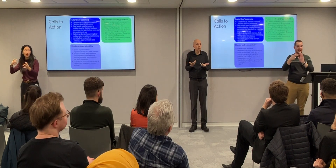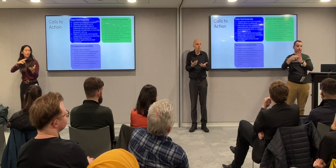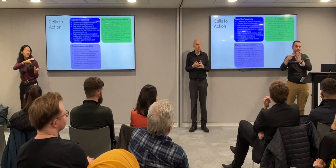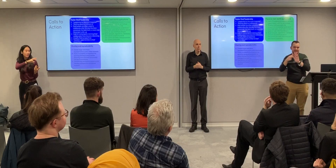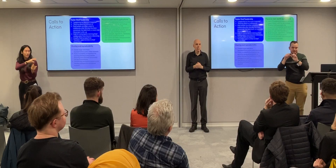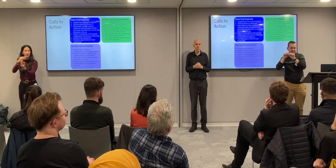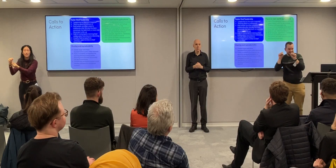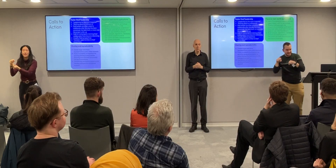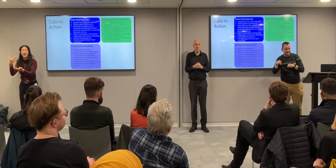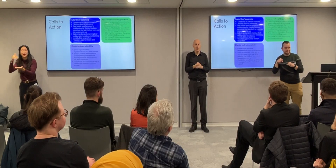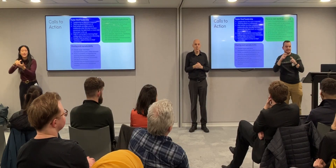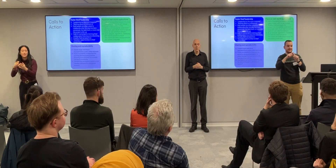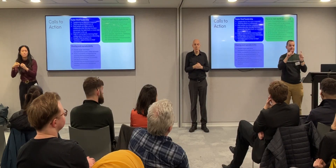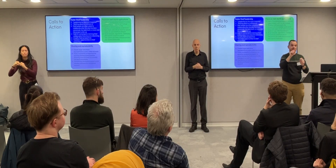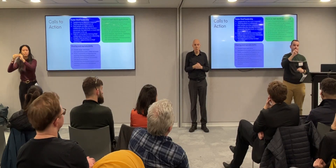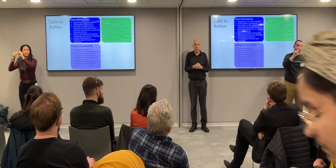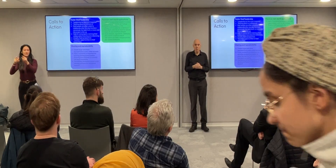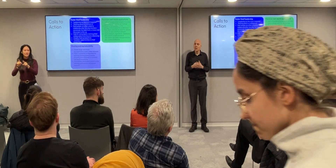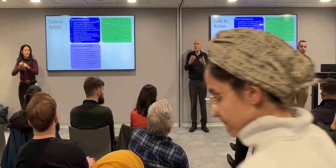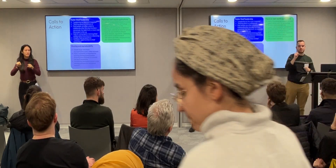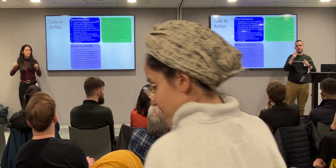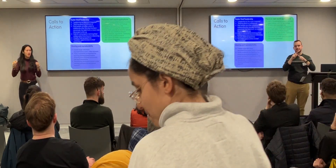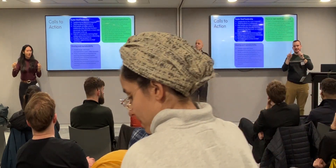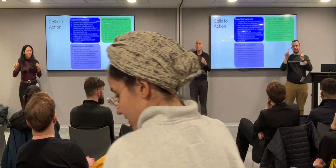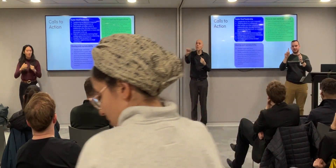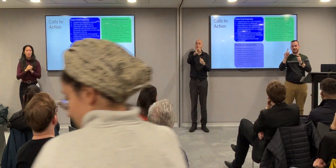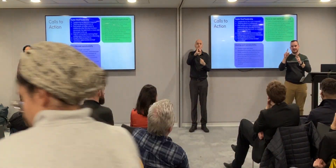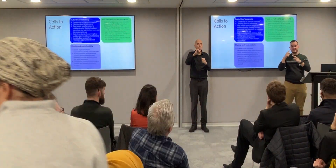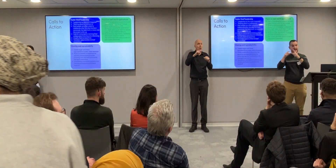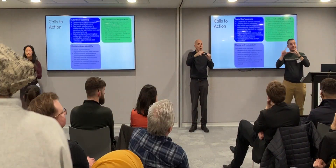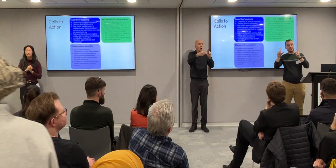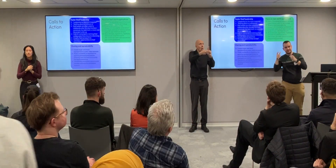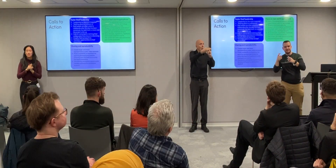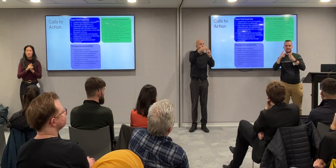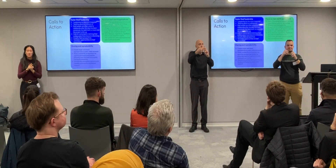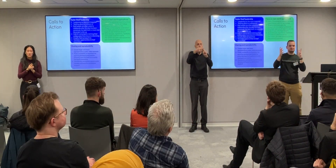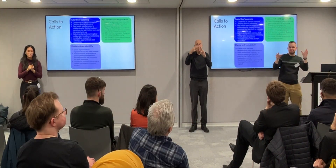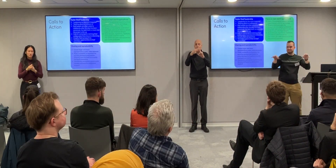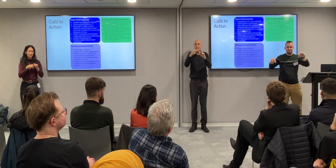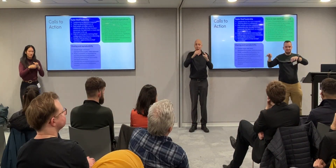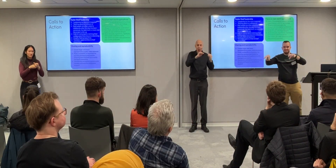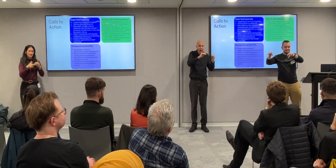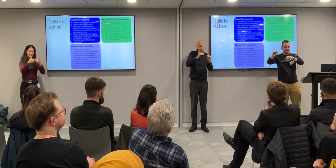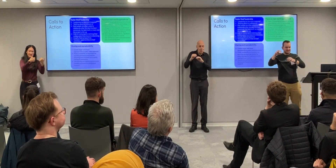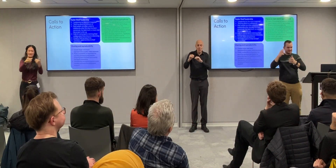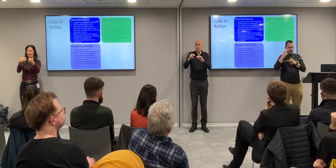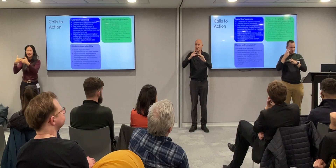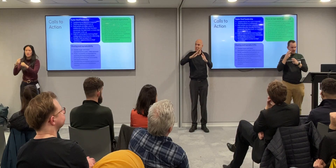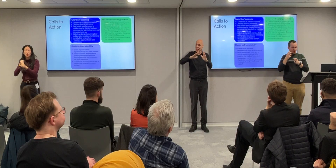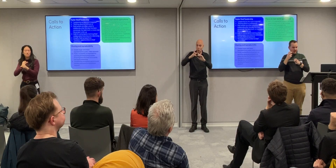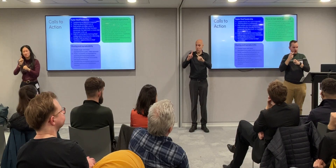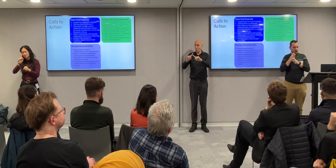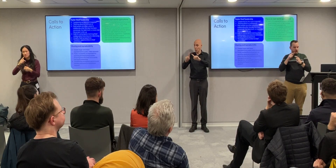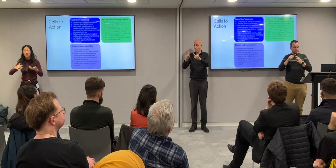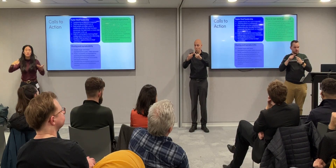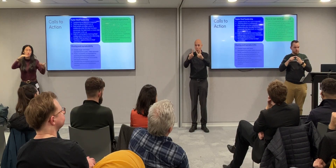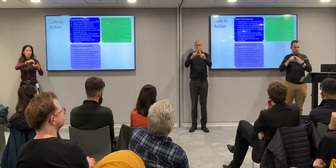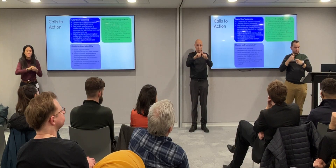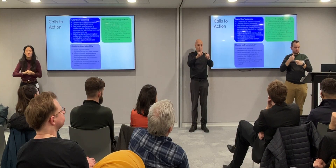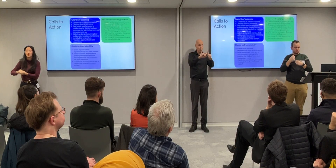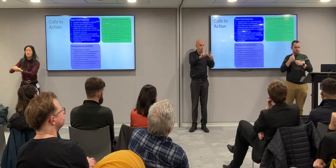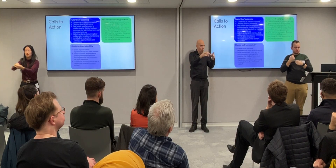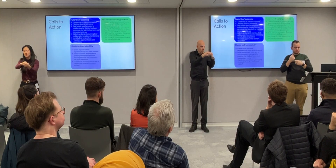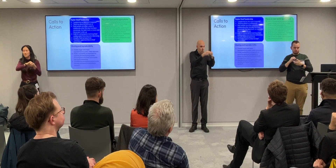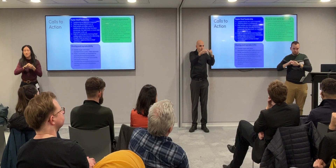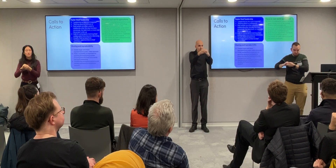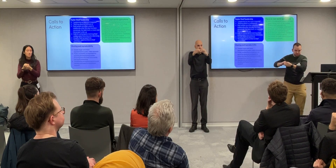And some of you are using different labeling systems, different annotation systems, different sign languages, and these are all happening in silos.